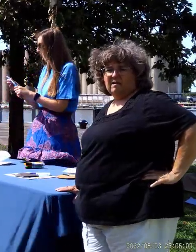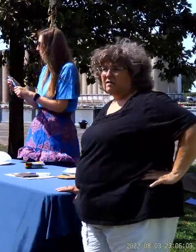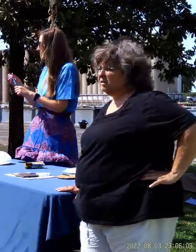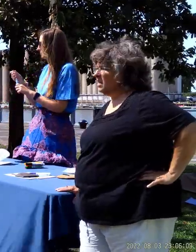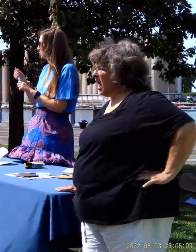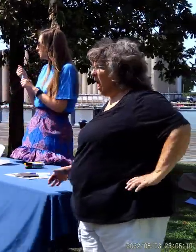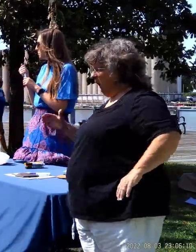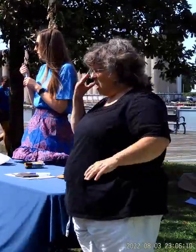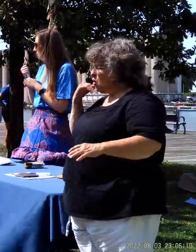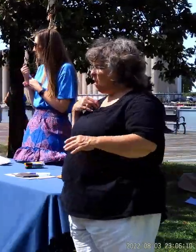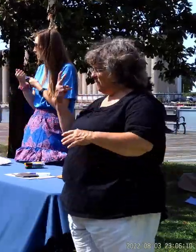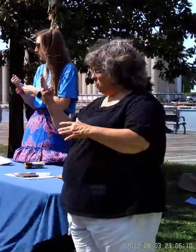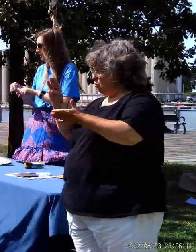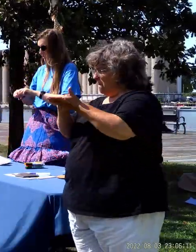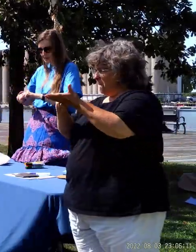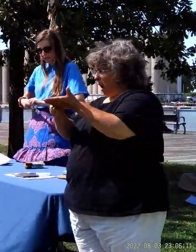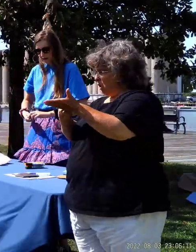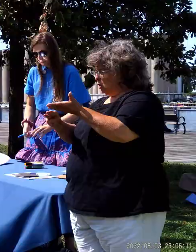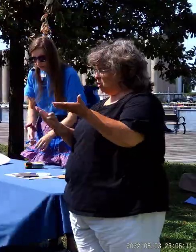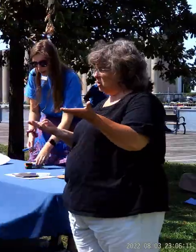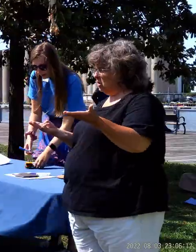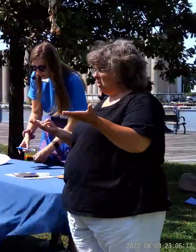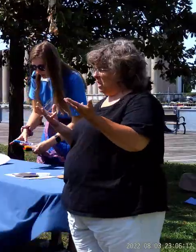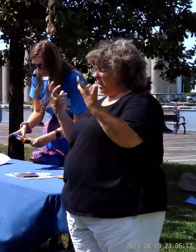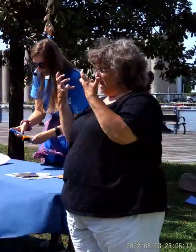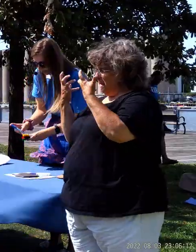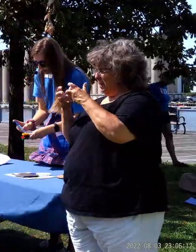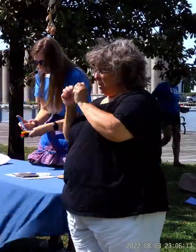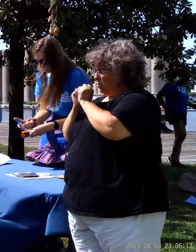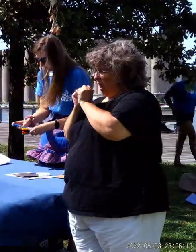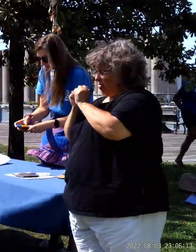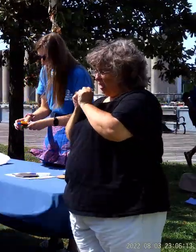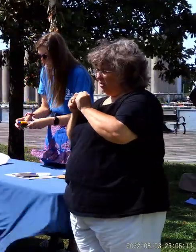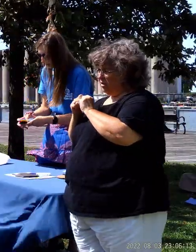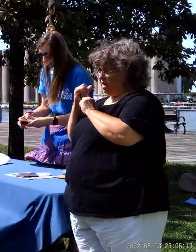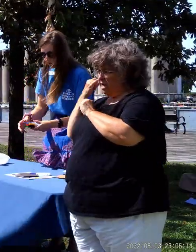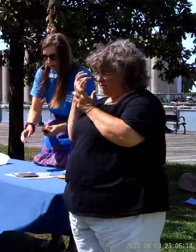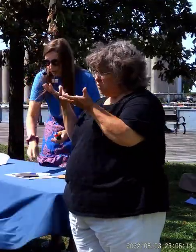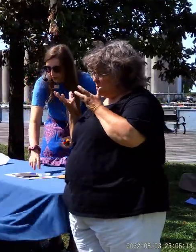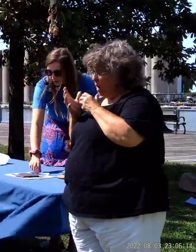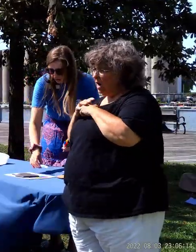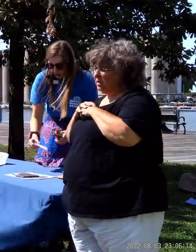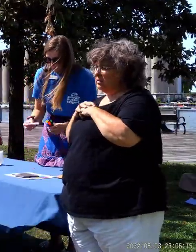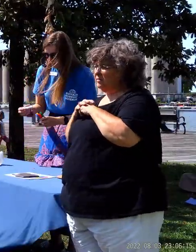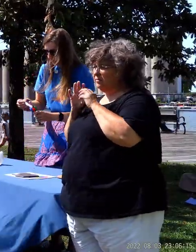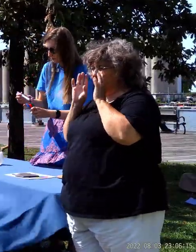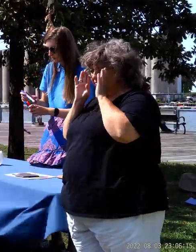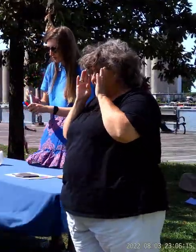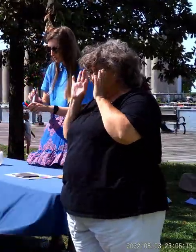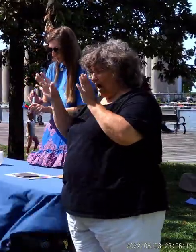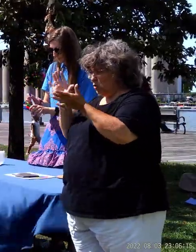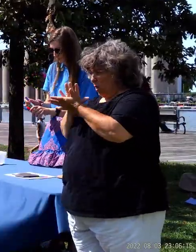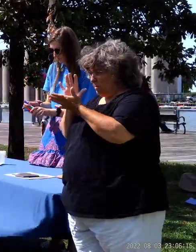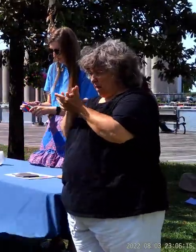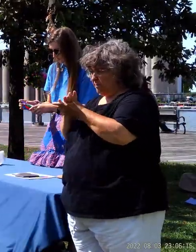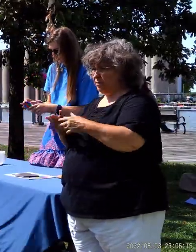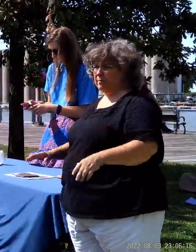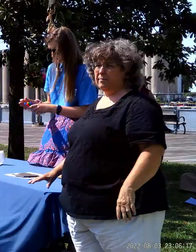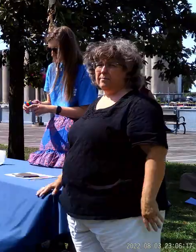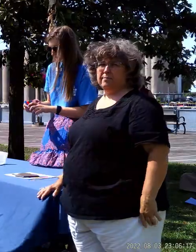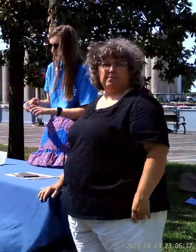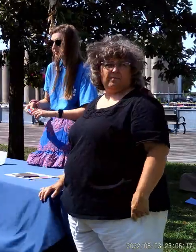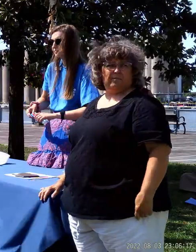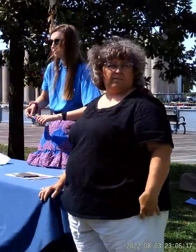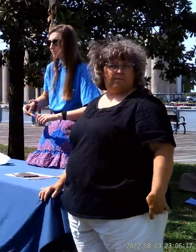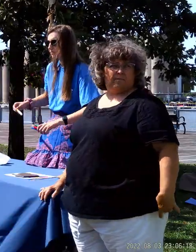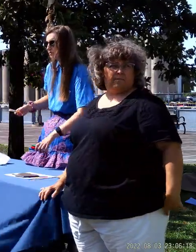And I know you guys have two markers. You can blend those colors together if you want on your coffee filter.